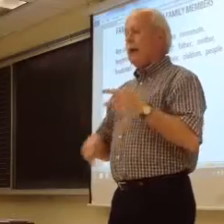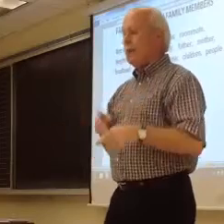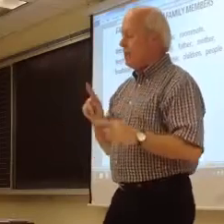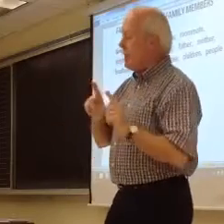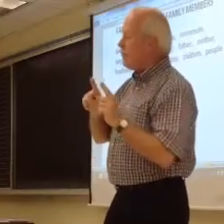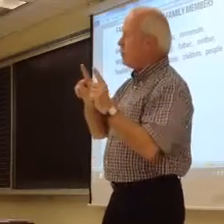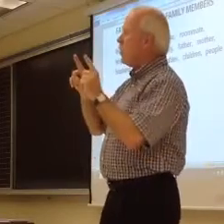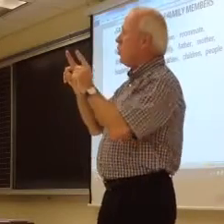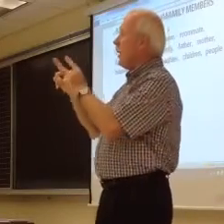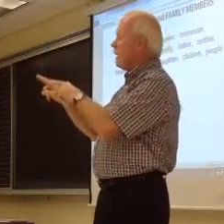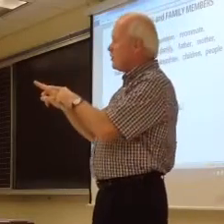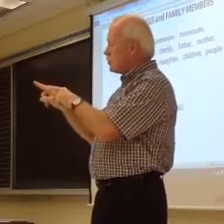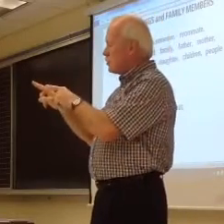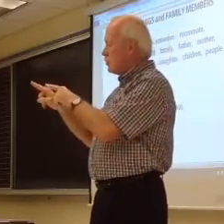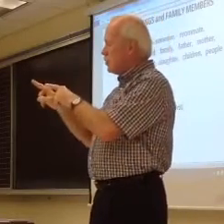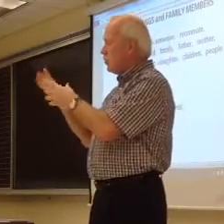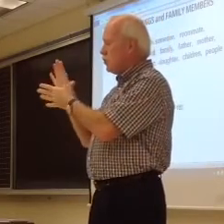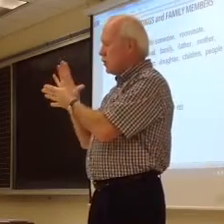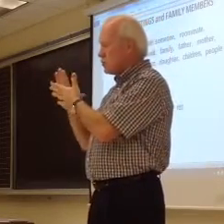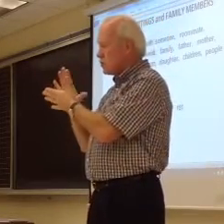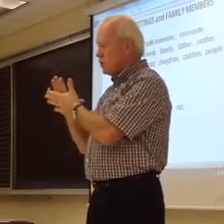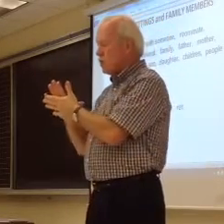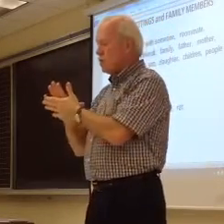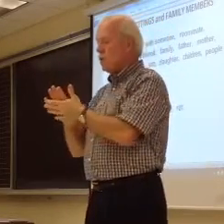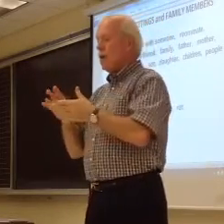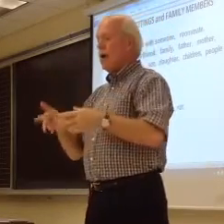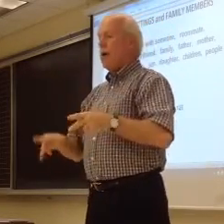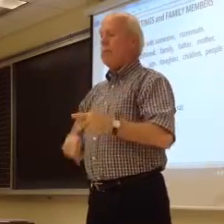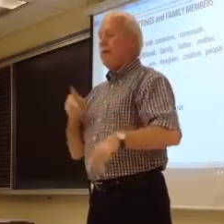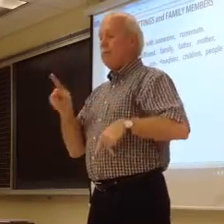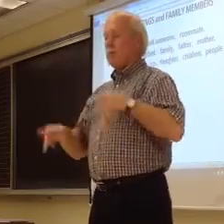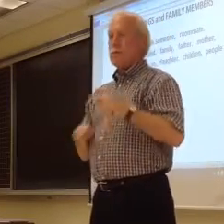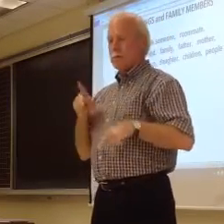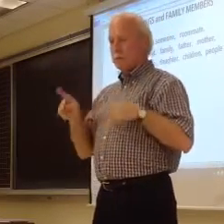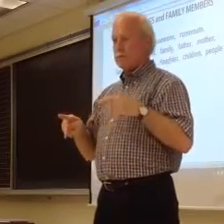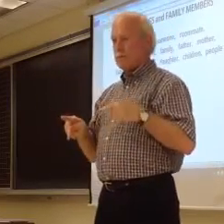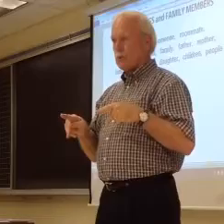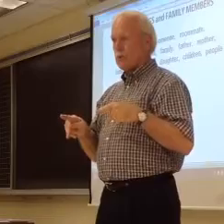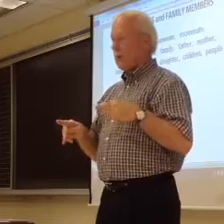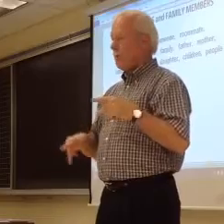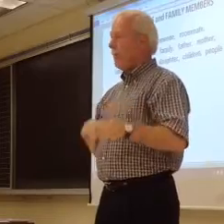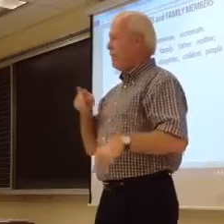Many people went to the school. People. People.